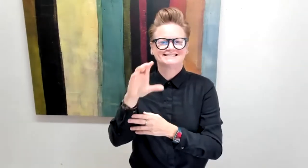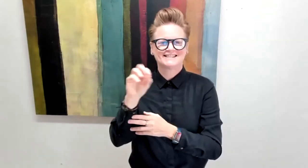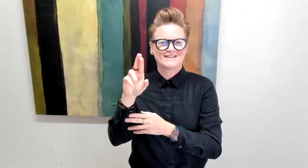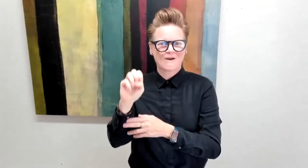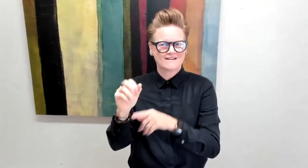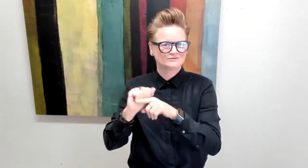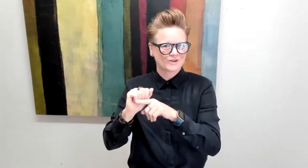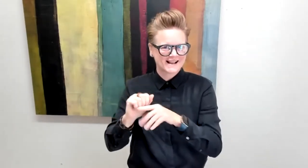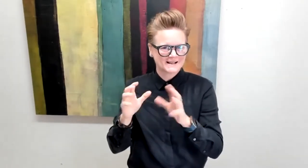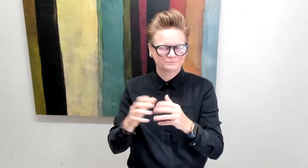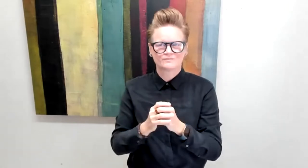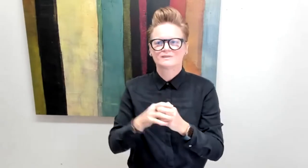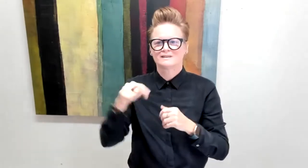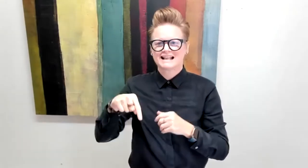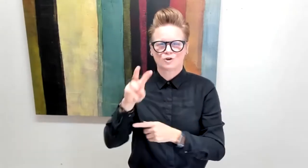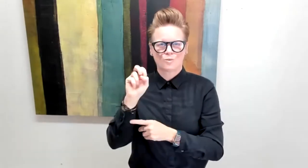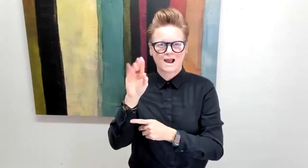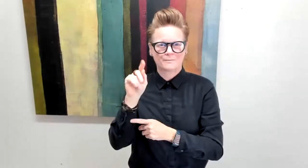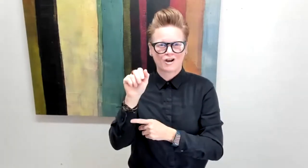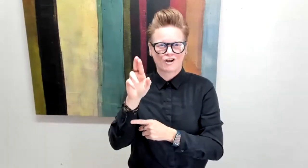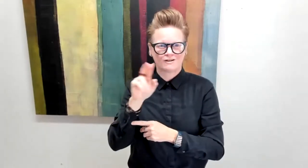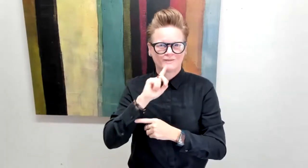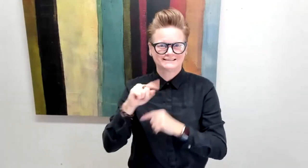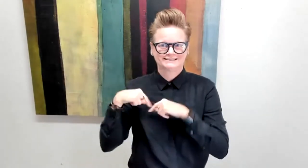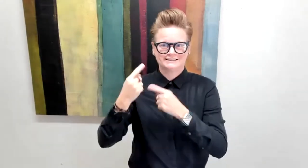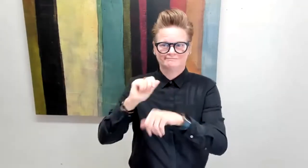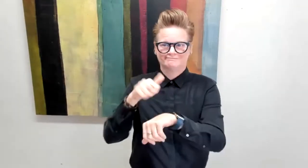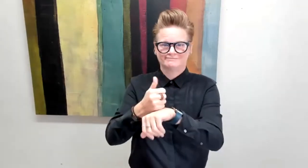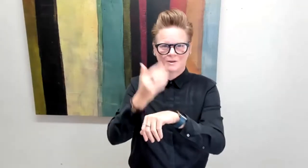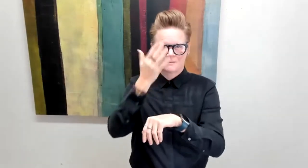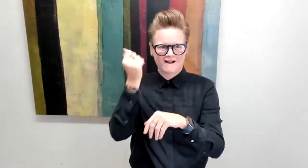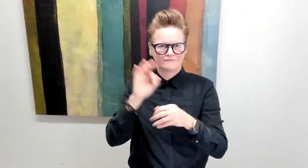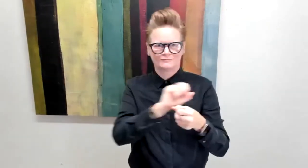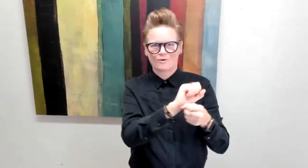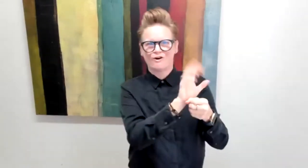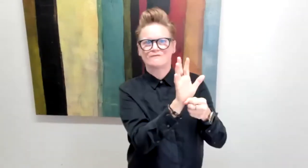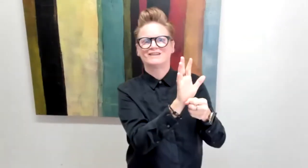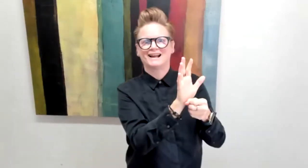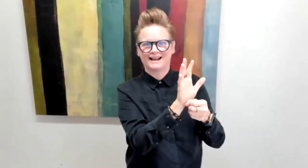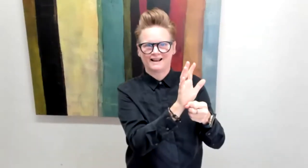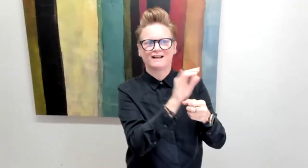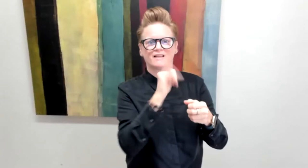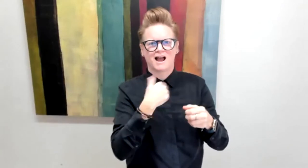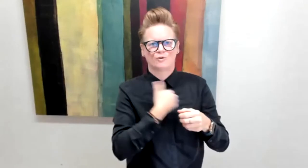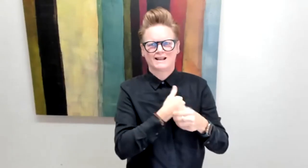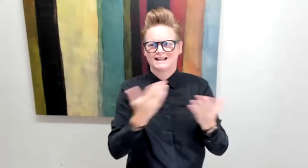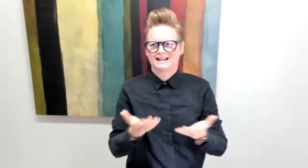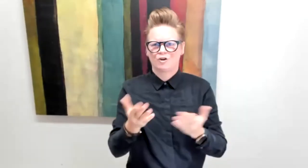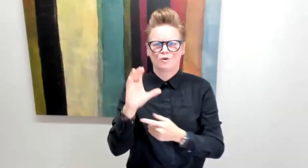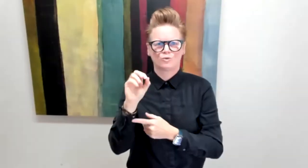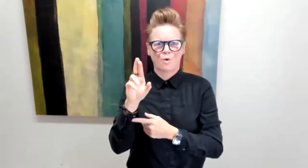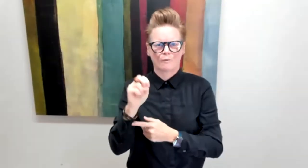Outreach Resource Education. So it's a core training program. And this webinar has been set